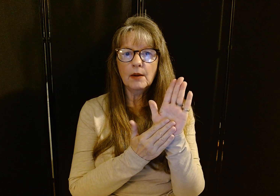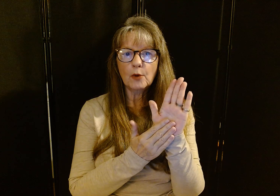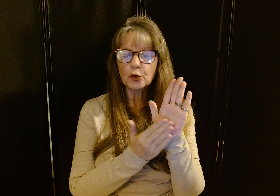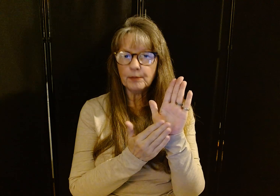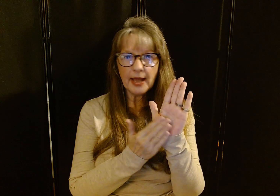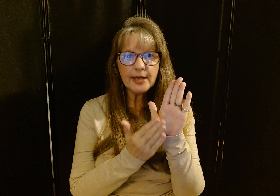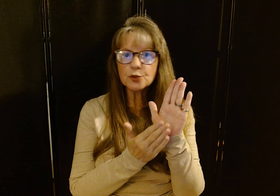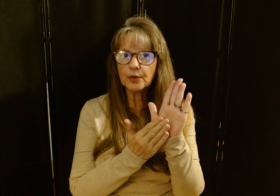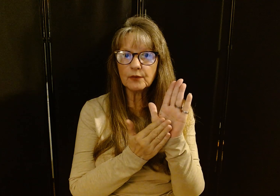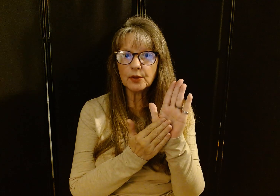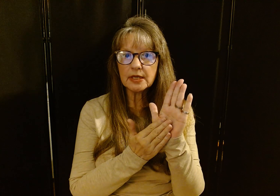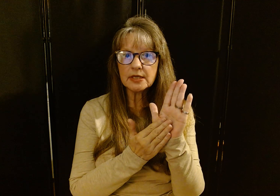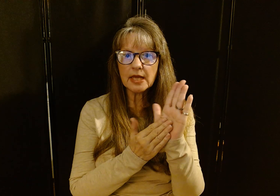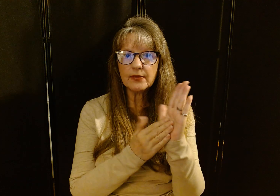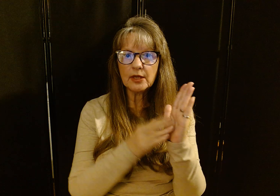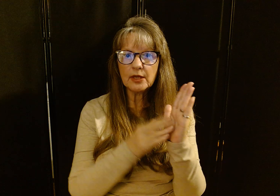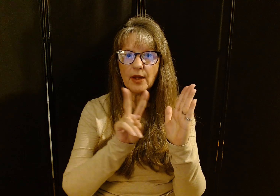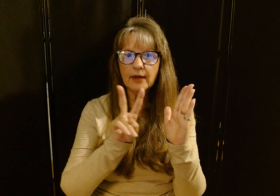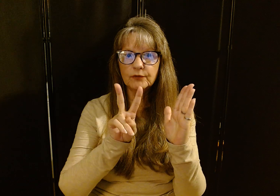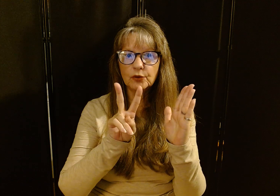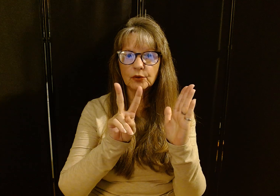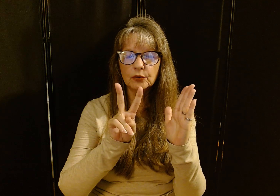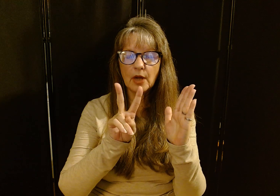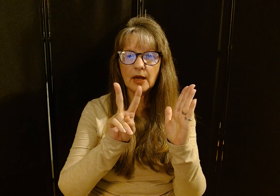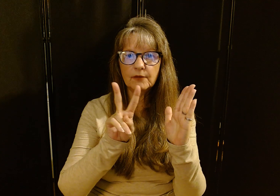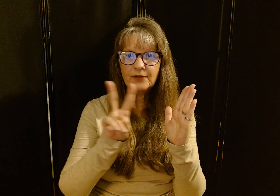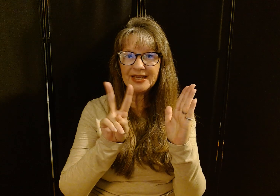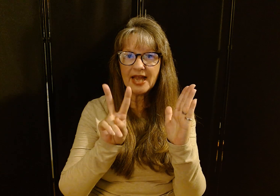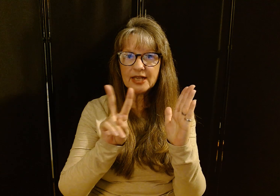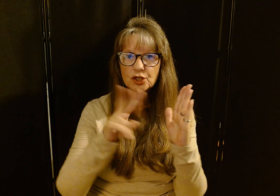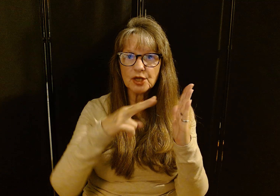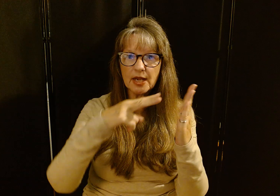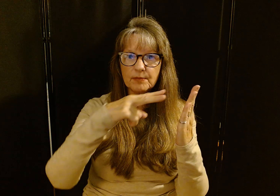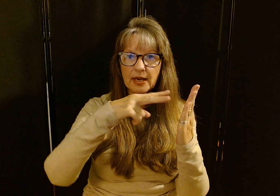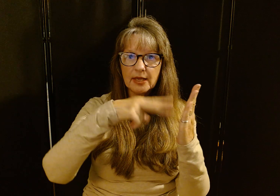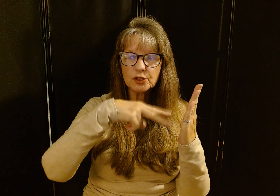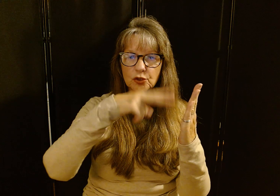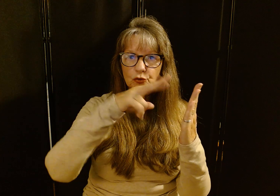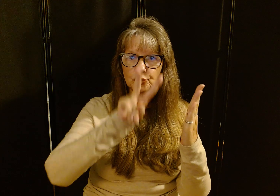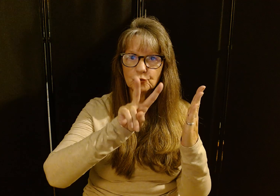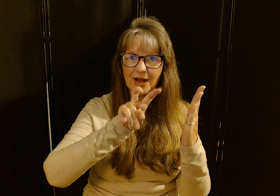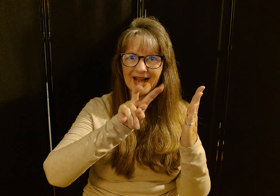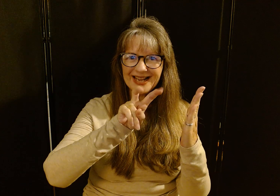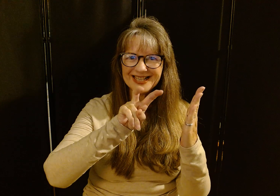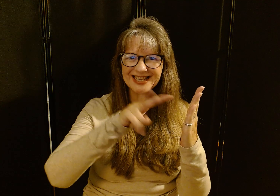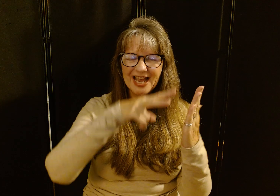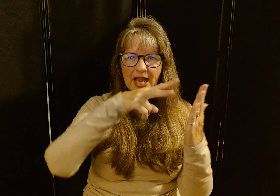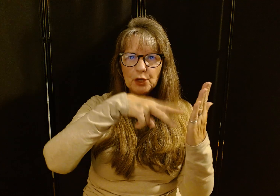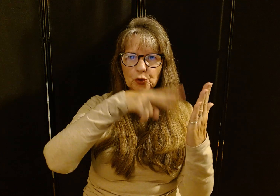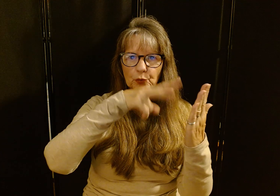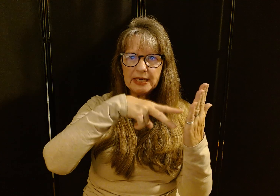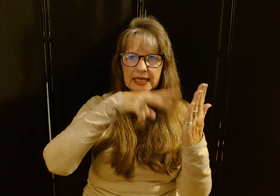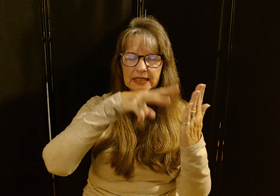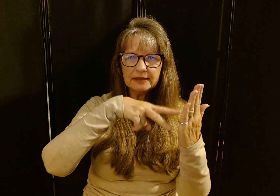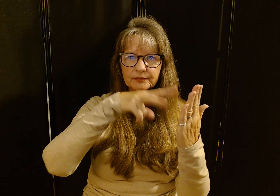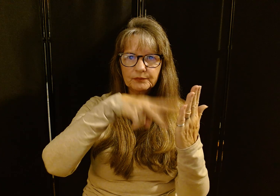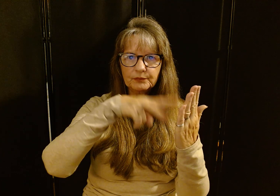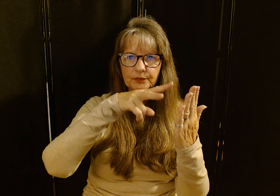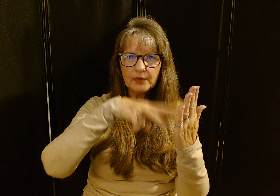your page, or whatever it is, and then you have your V hand shape, and it's your two eyes, and you're reading.